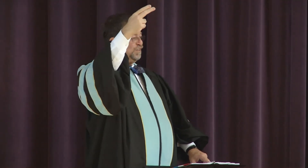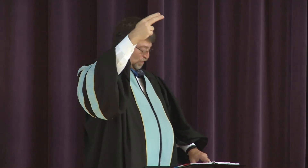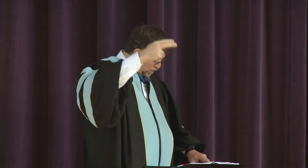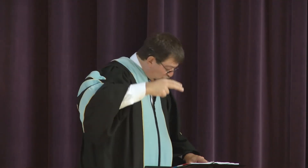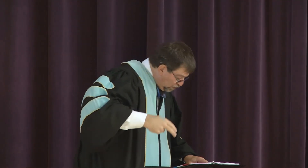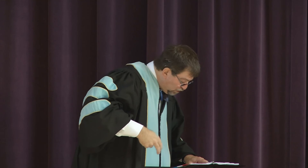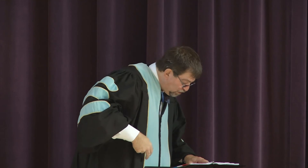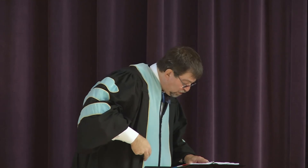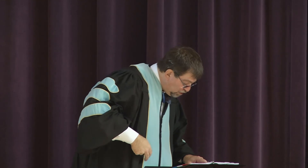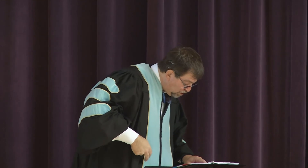Hirsch.